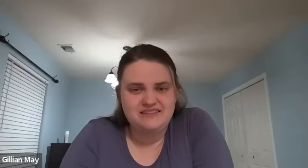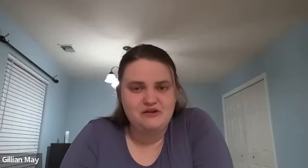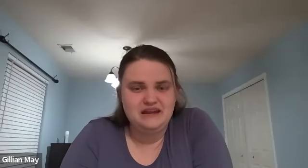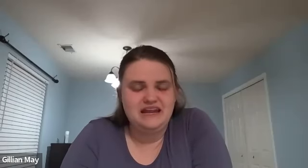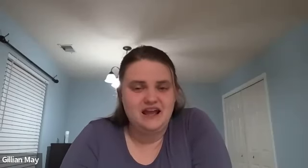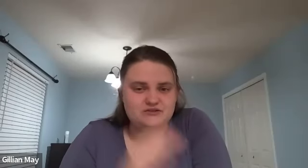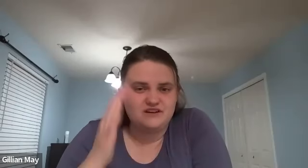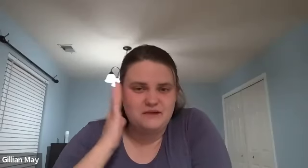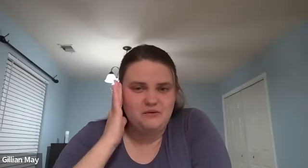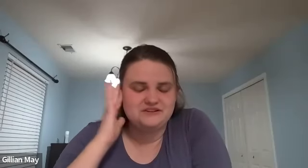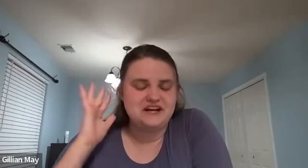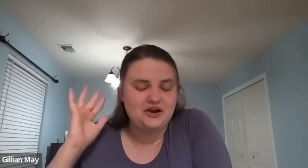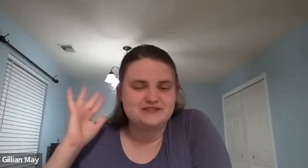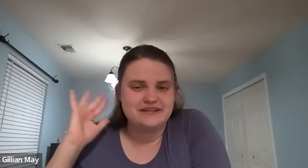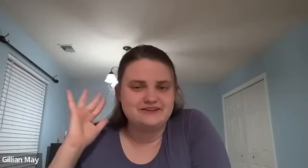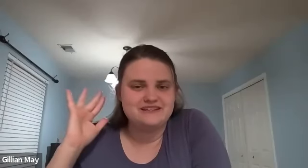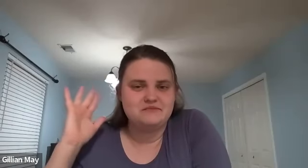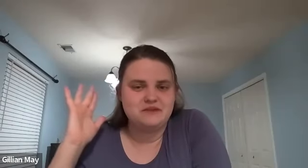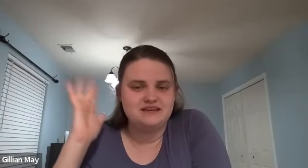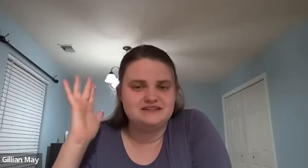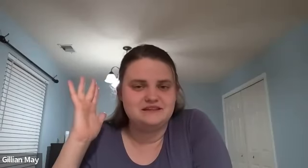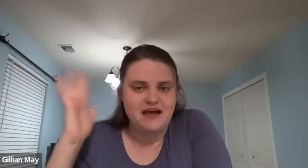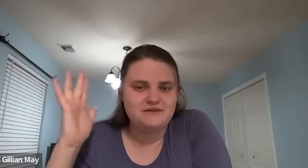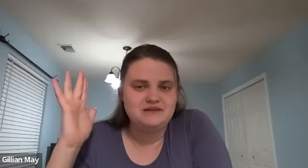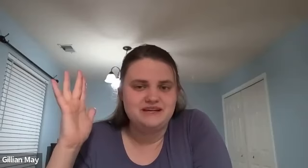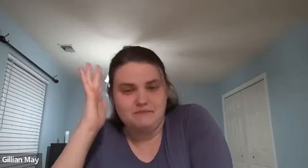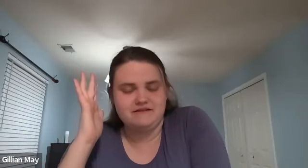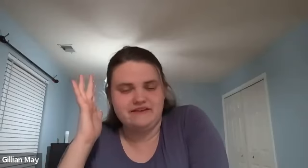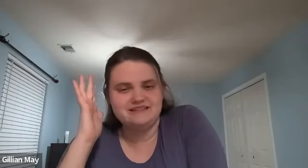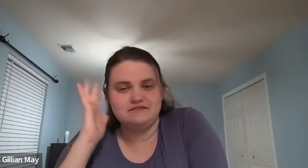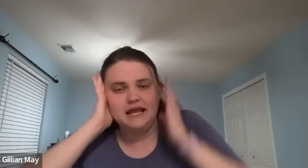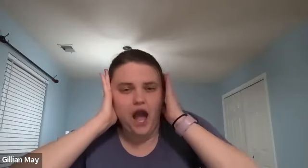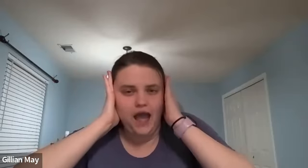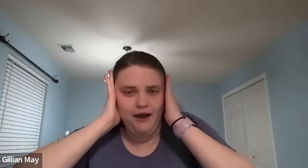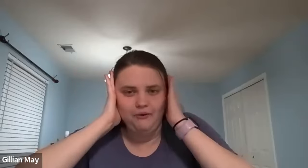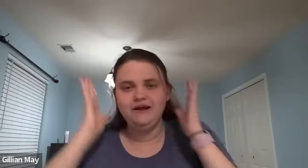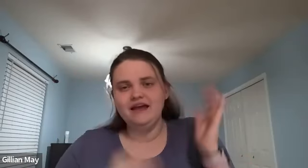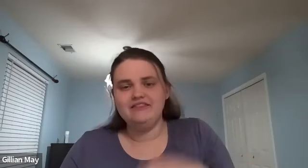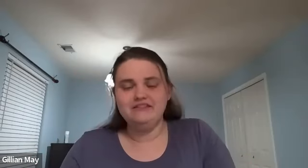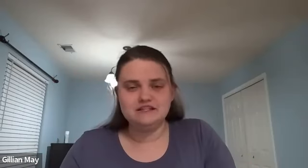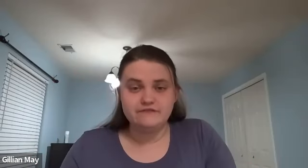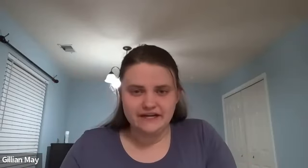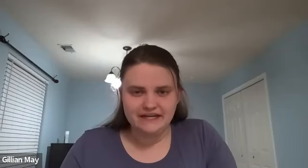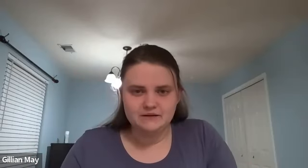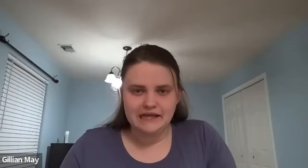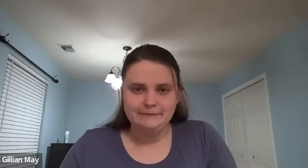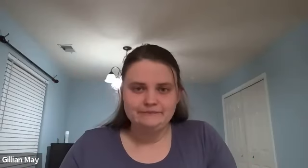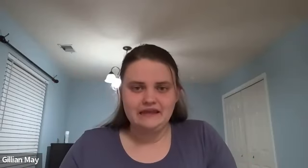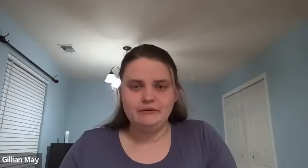loud and it echoes off of my walls and it hurts my ears. And then my kids laugh at me because I make a face of like, ow, and they think it's funny. And I'm like,